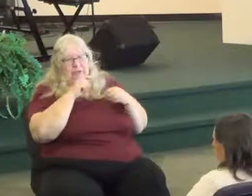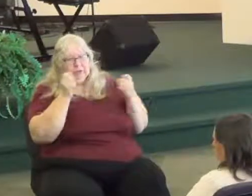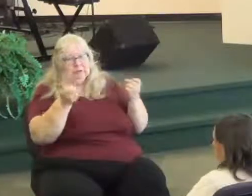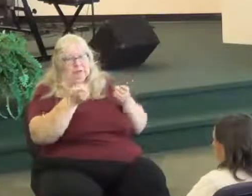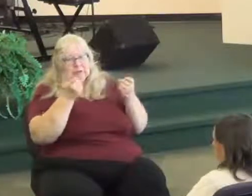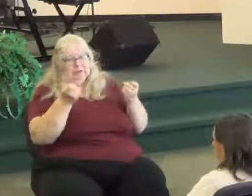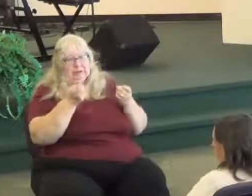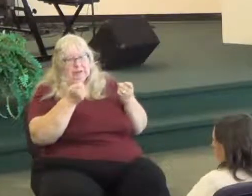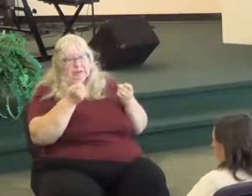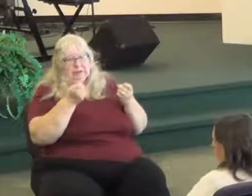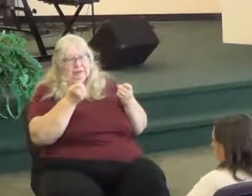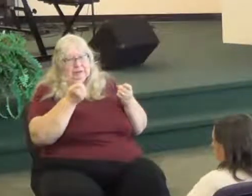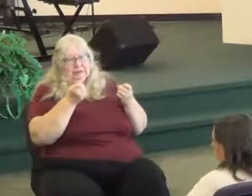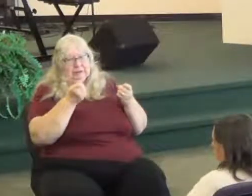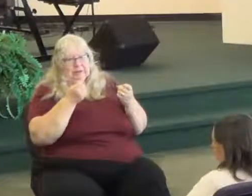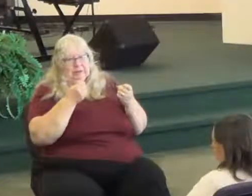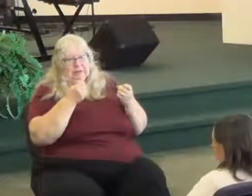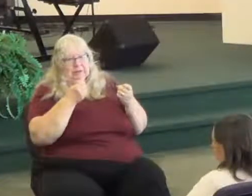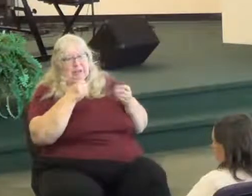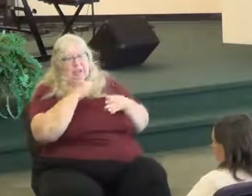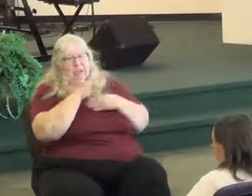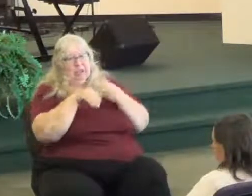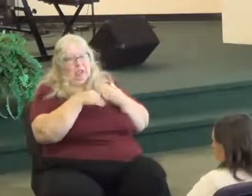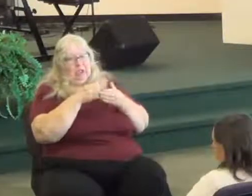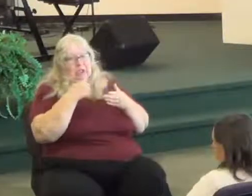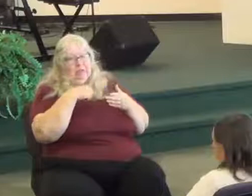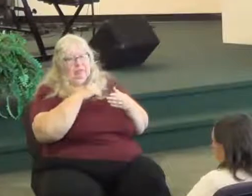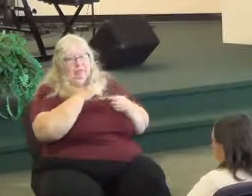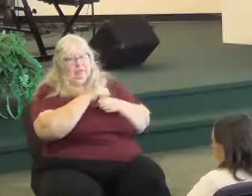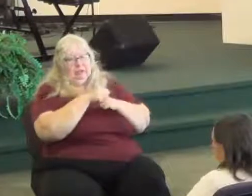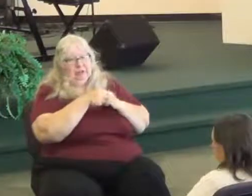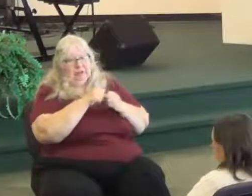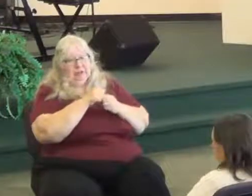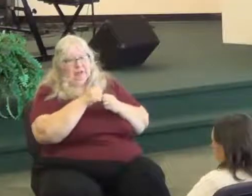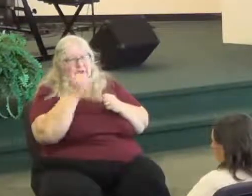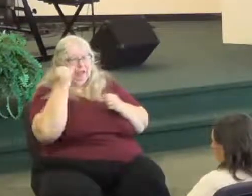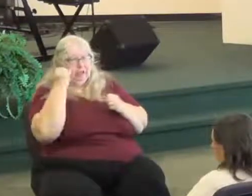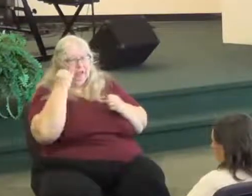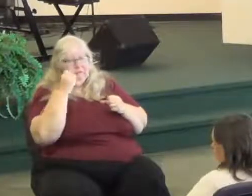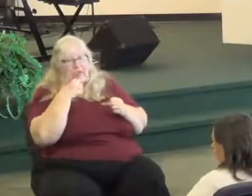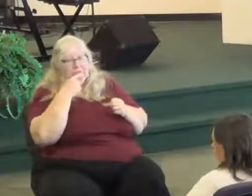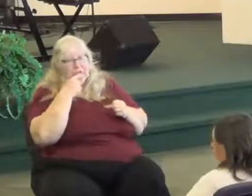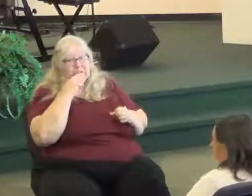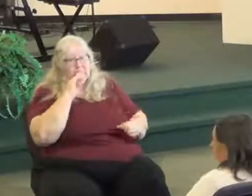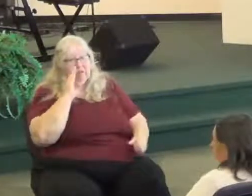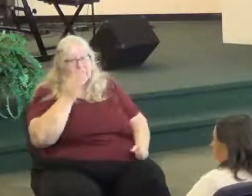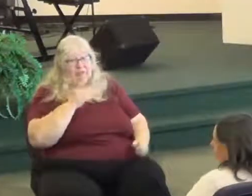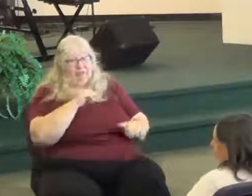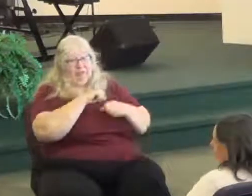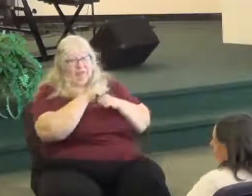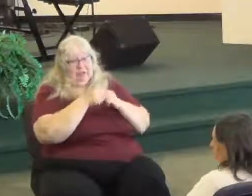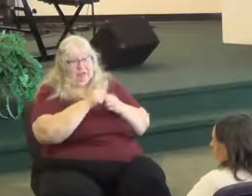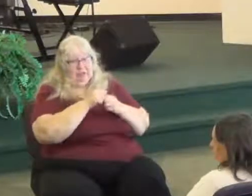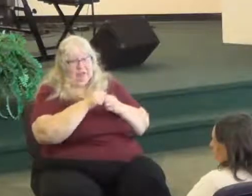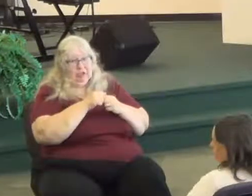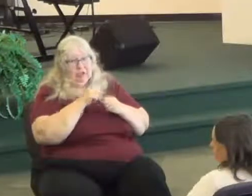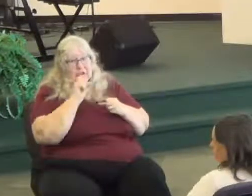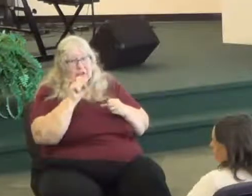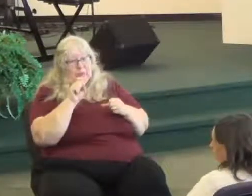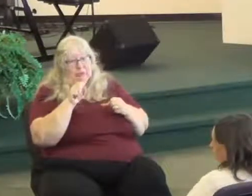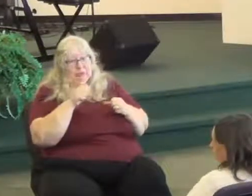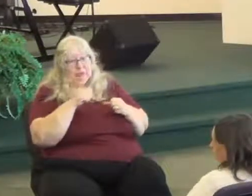if somebody's here like, hey, I haven't suffered, it's like, you're obviously really young. Just wait. You will have suffering in this